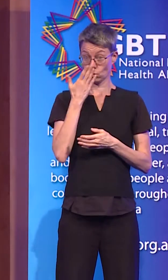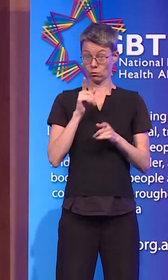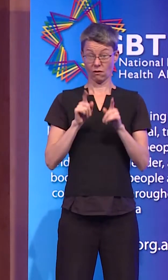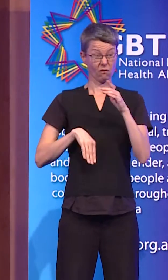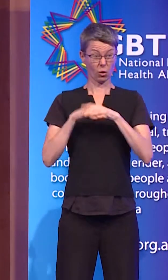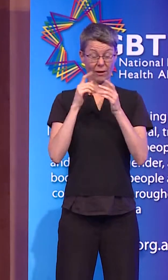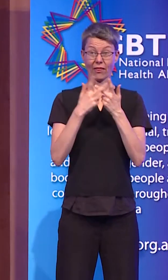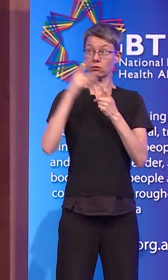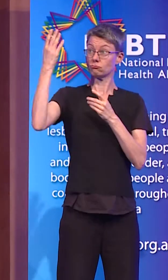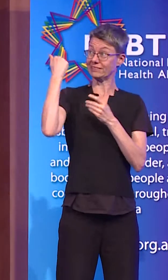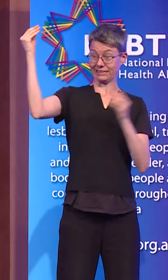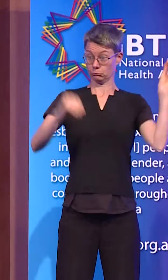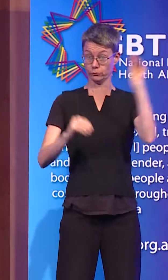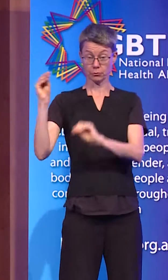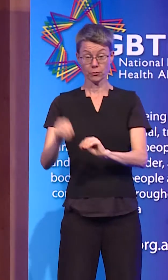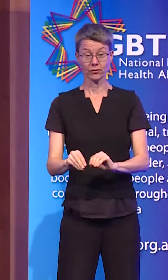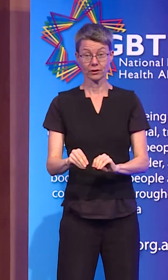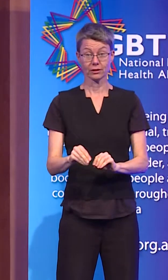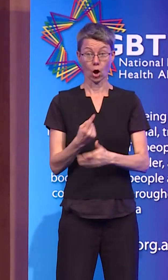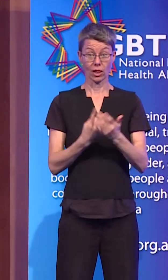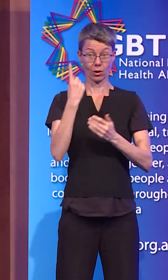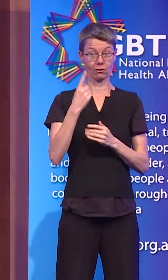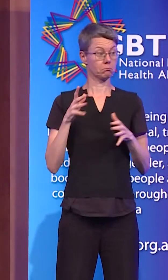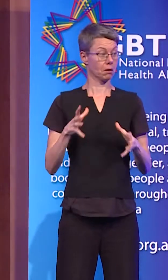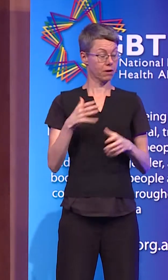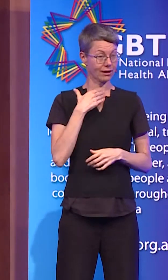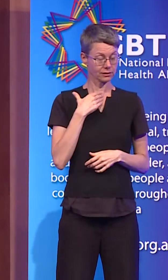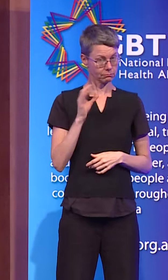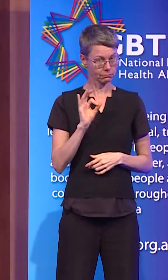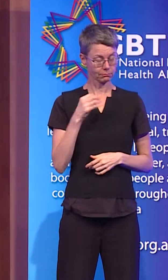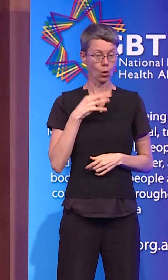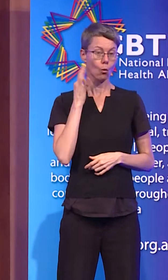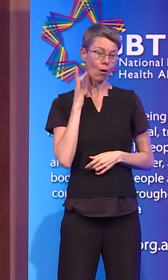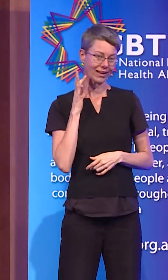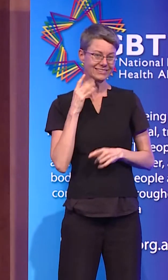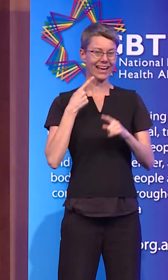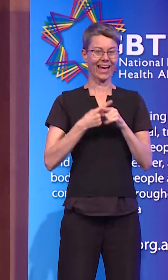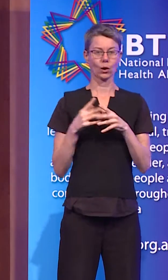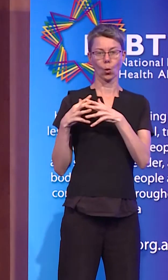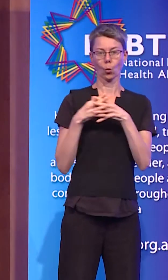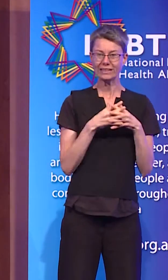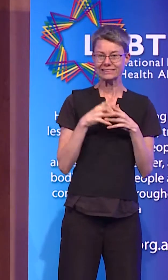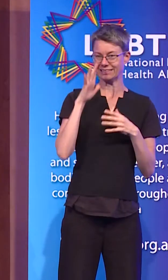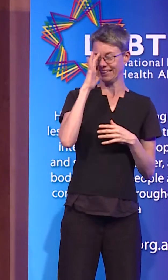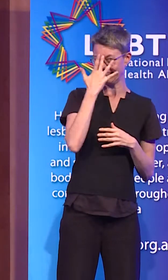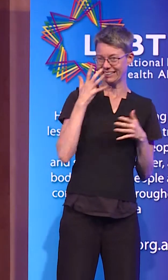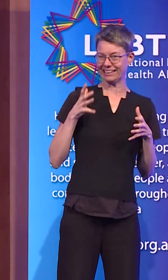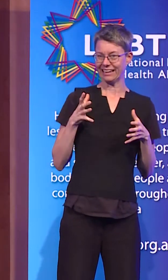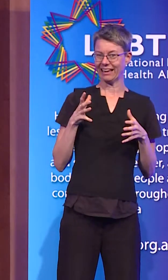me, so I wasn't the only person with an accent, but being white and having a West Indian accent was